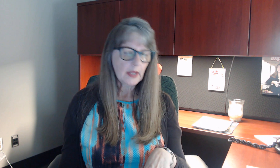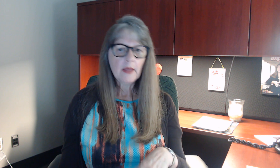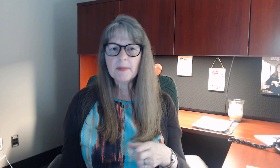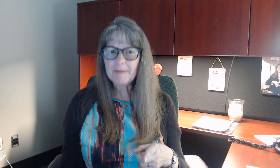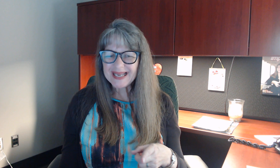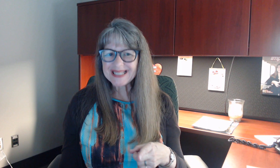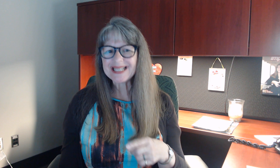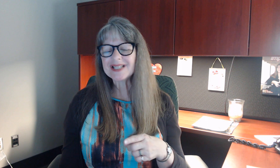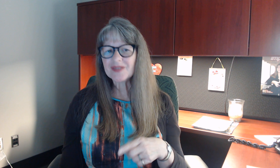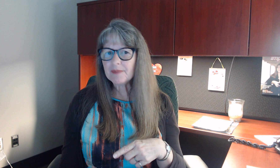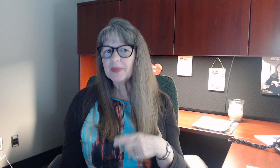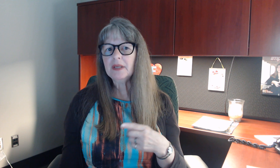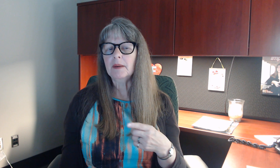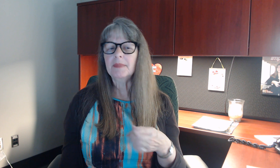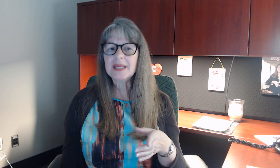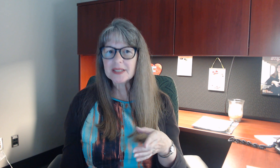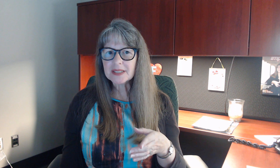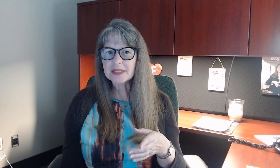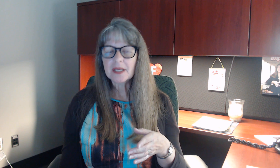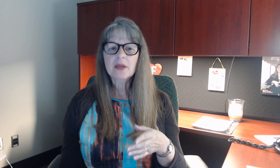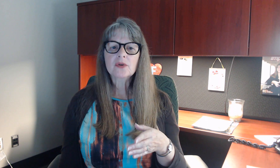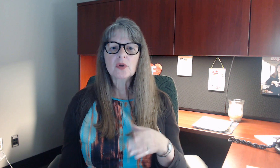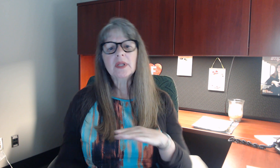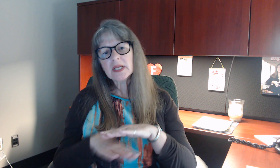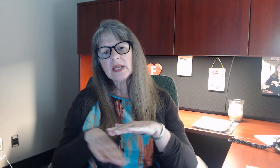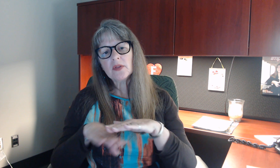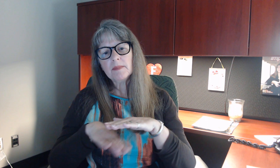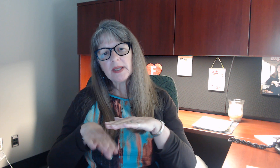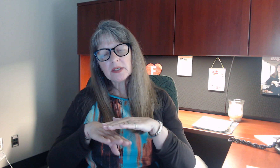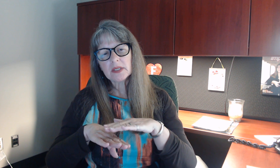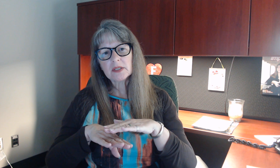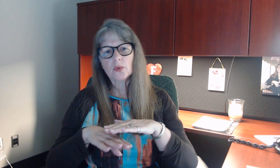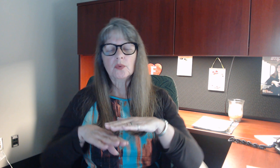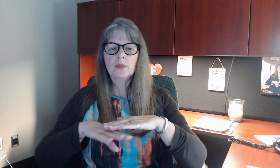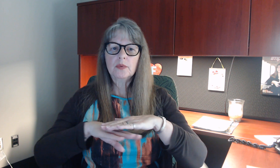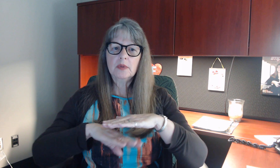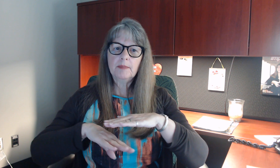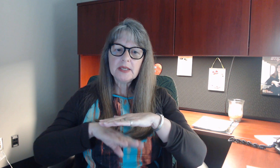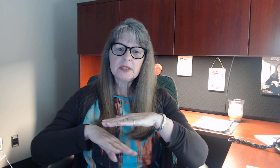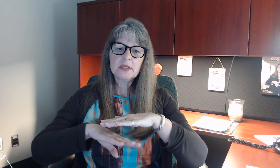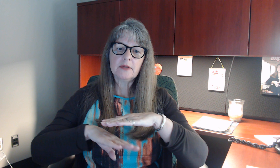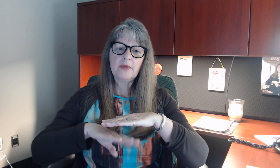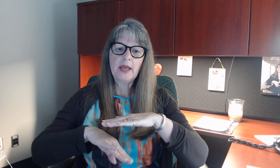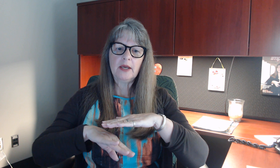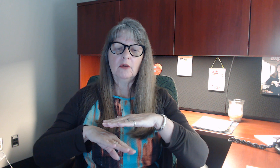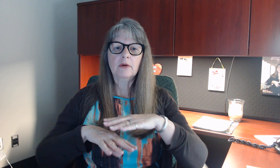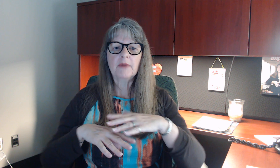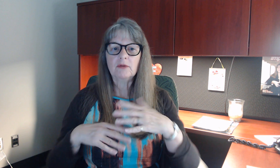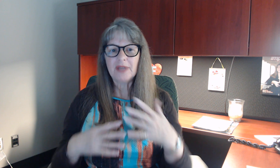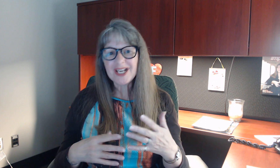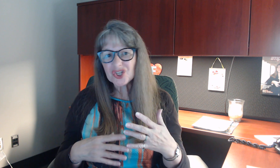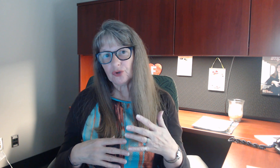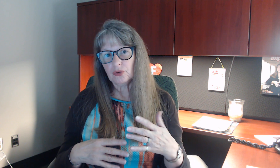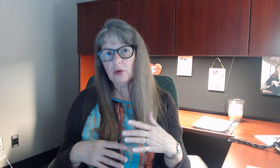The basics of something, a basis. So let's get down to the basics, or the basis of that are foundational,